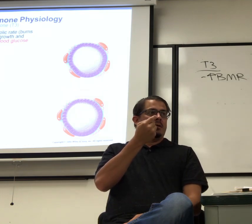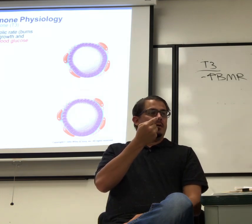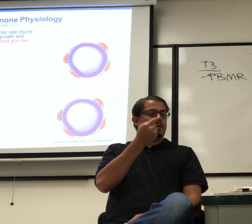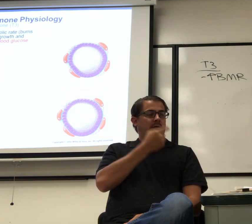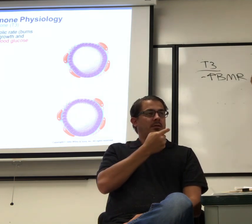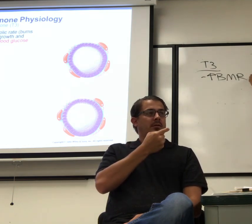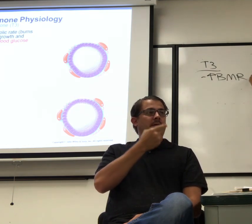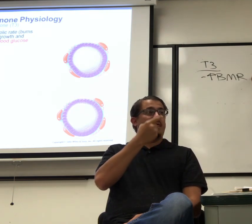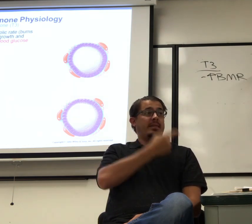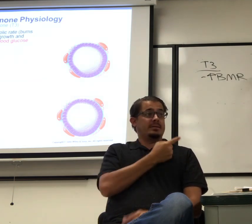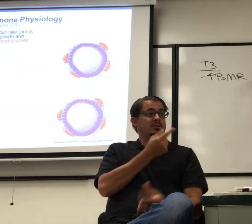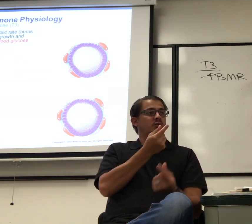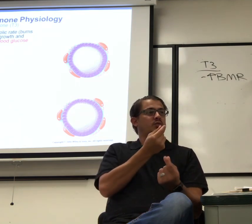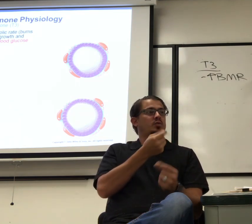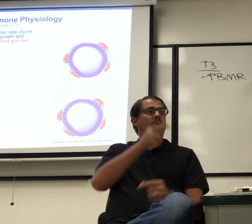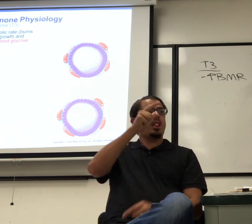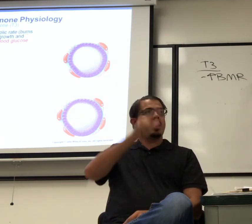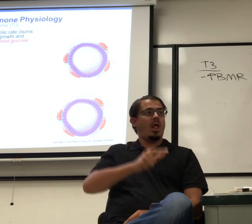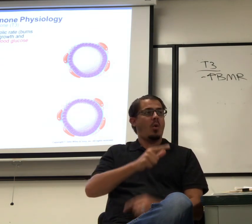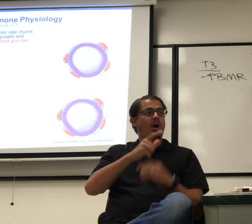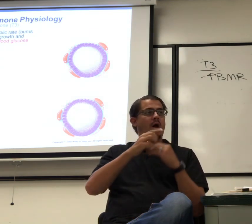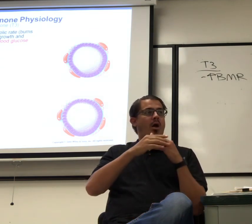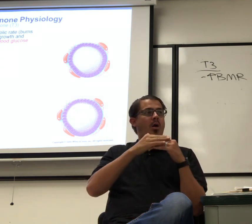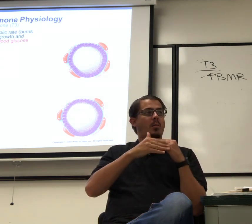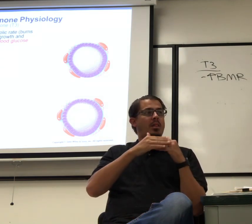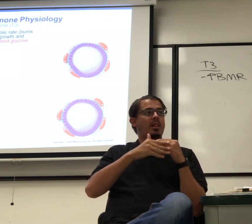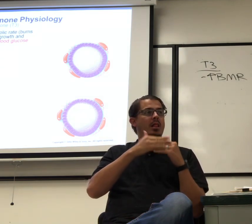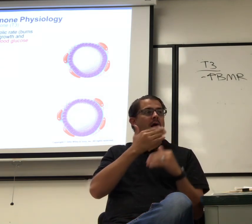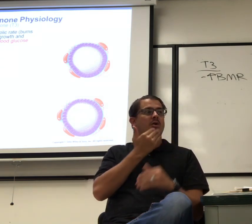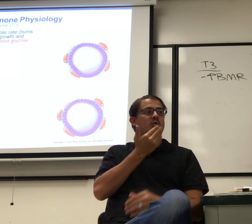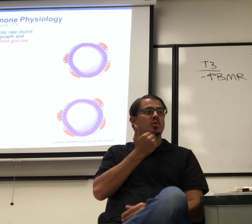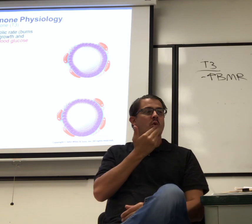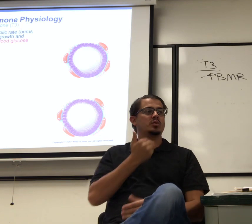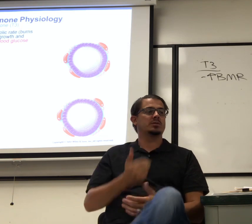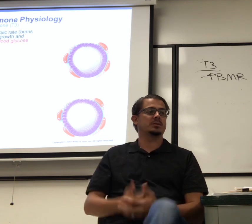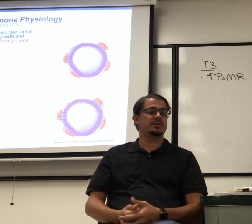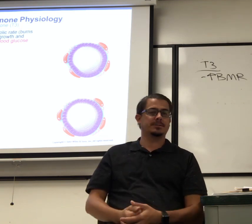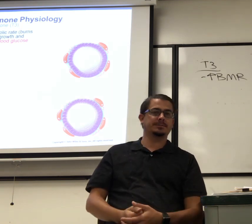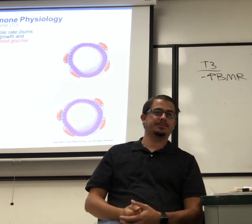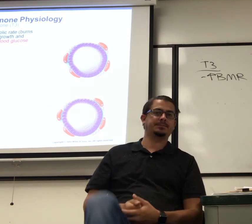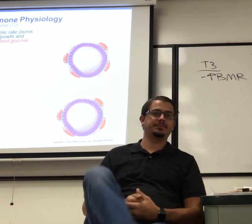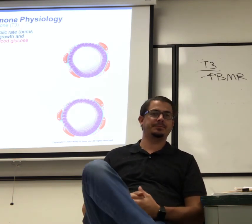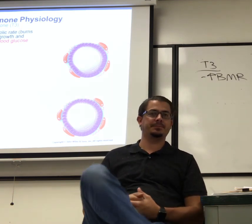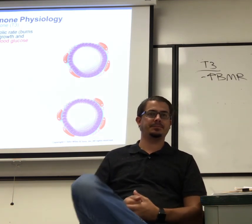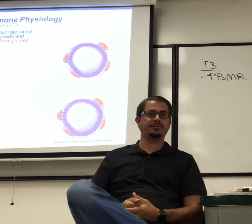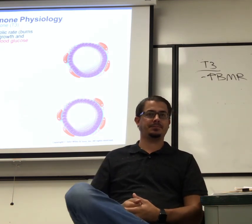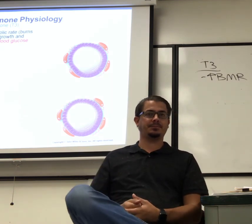metabolism. Now, an effect of that is to lower blood glucose.